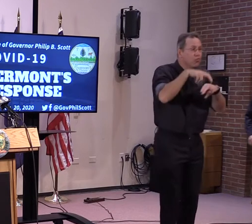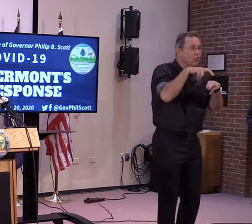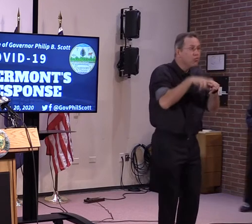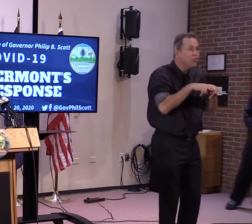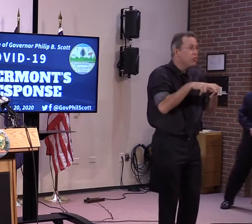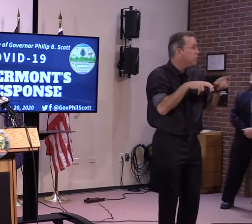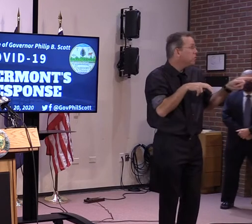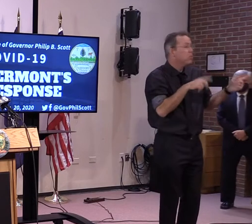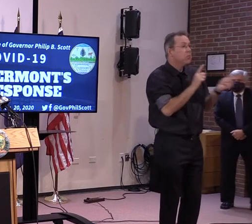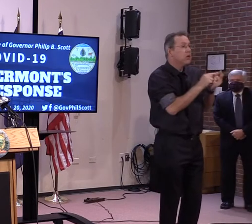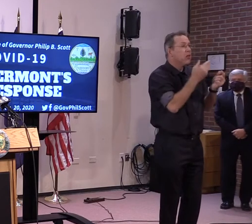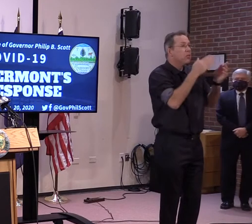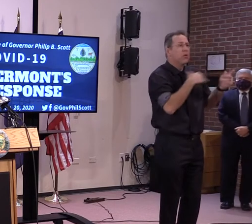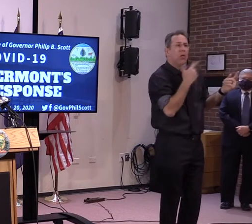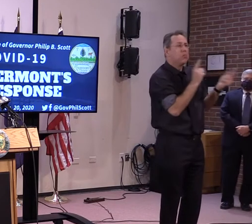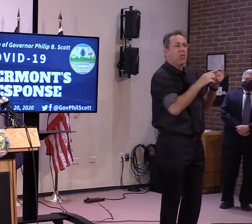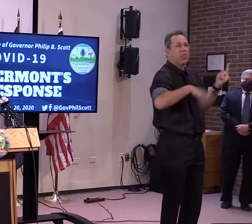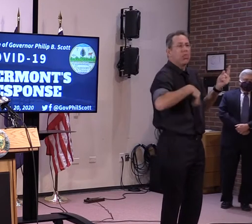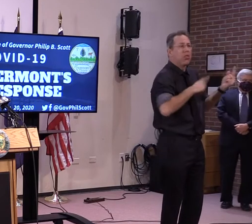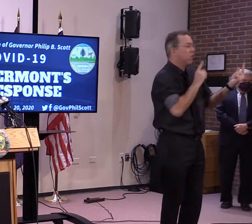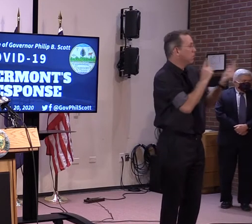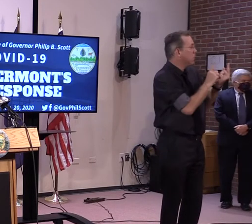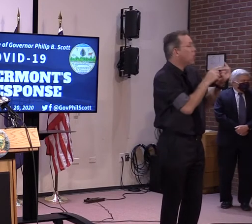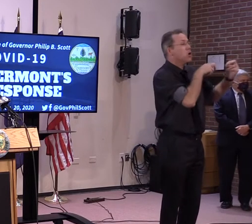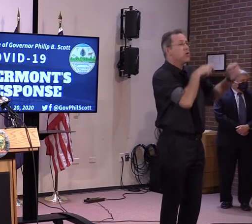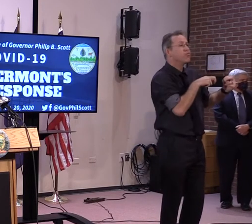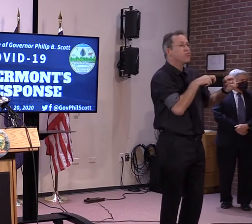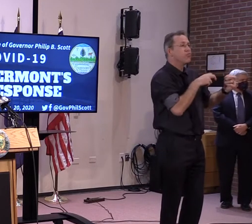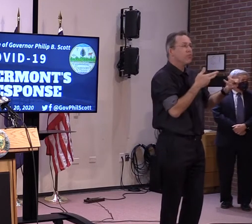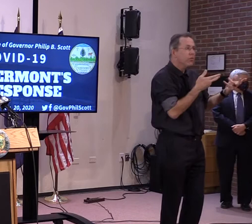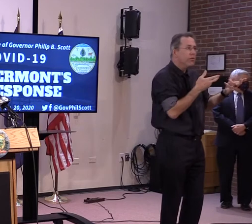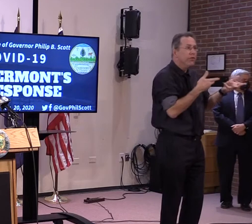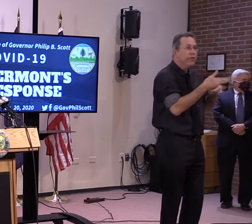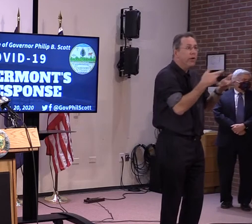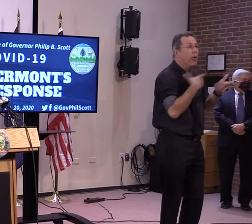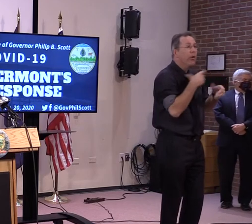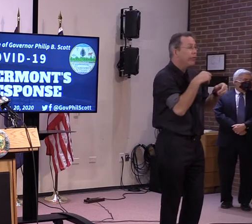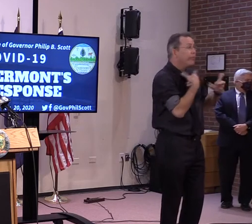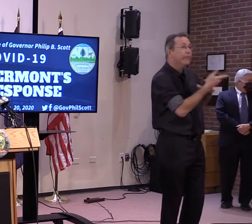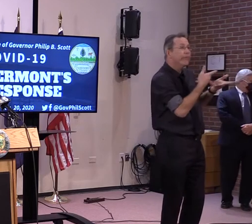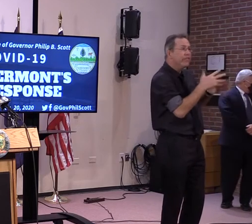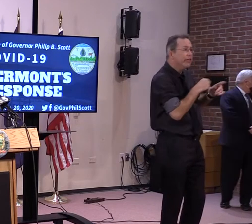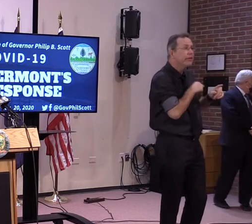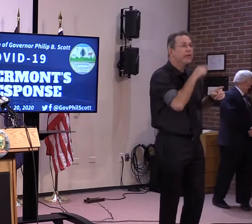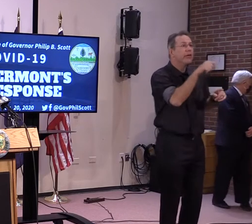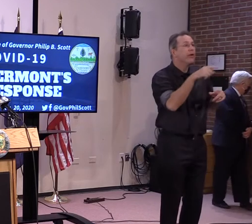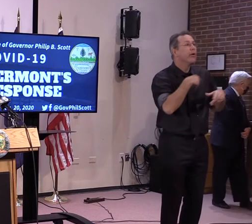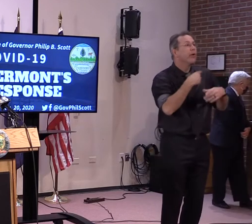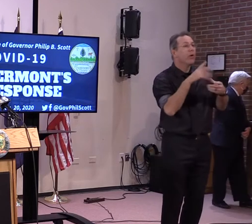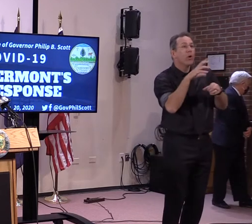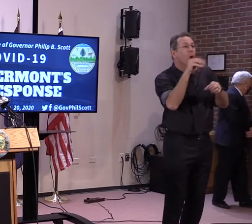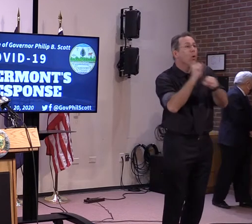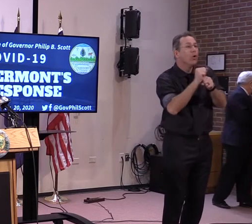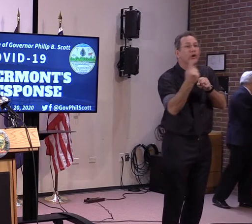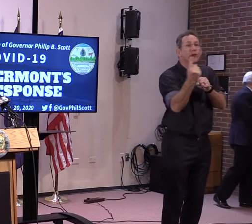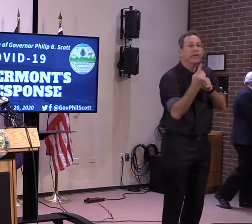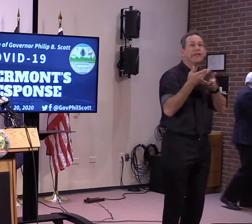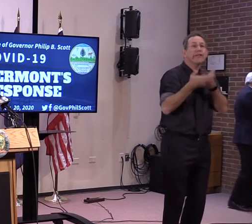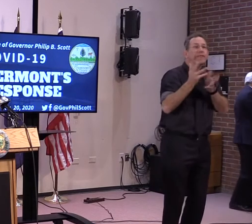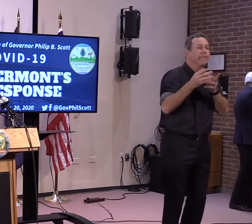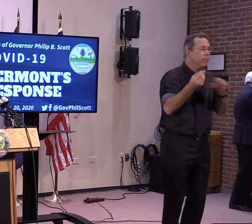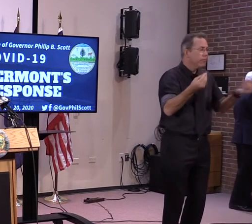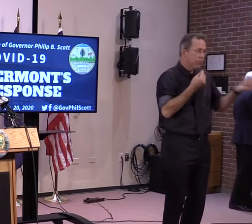room, then a coworker returning home to a family member who happens to work at a nursing home. That's when it all